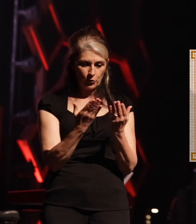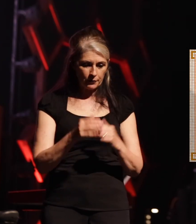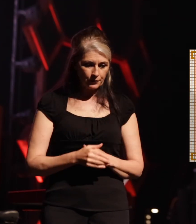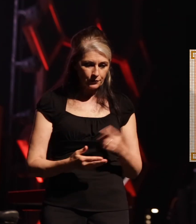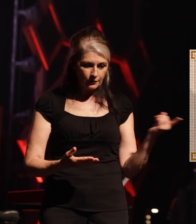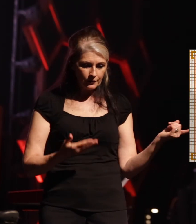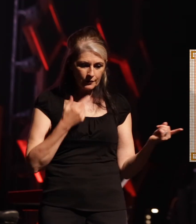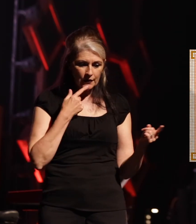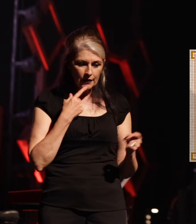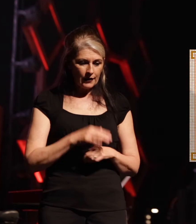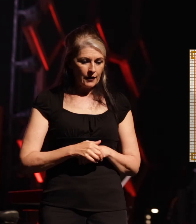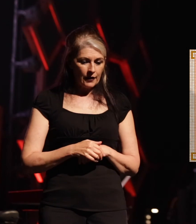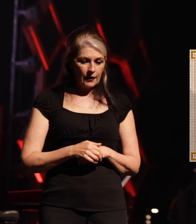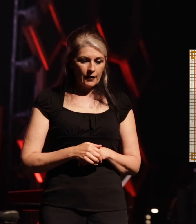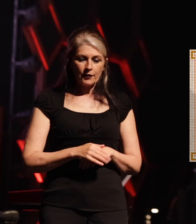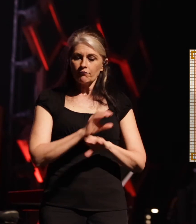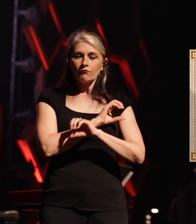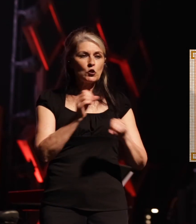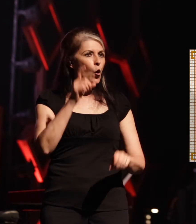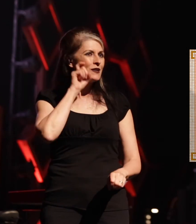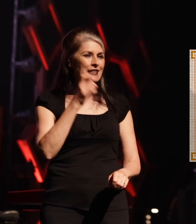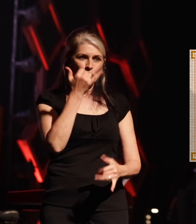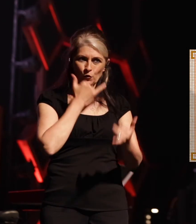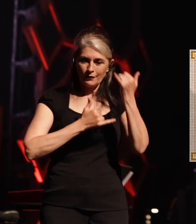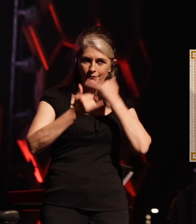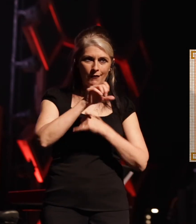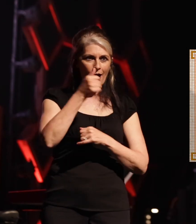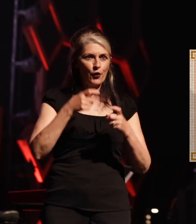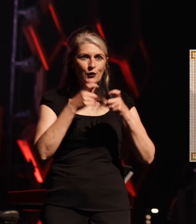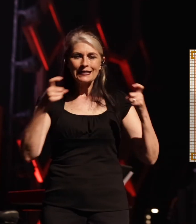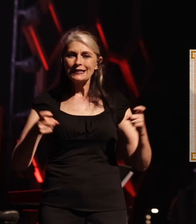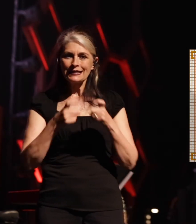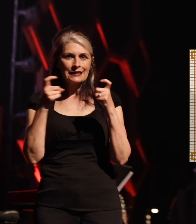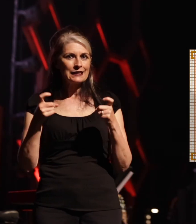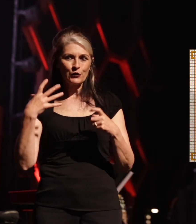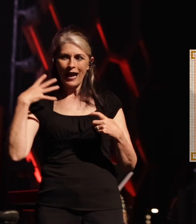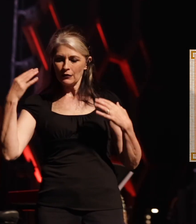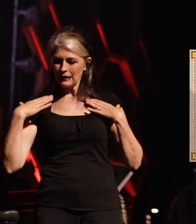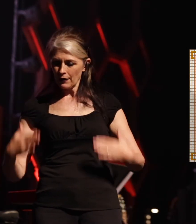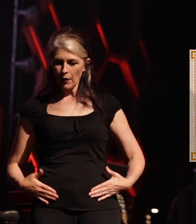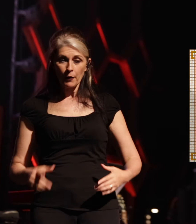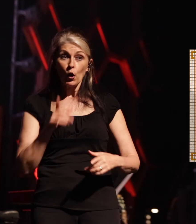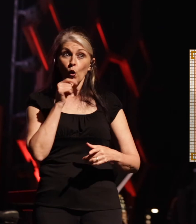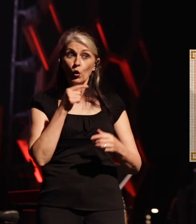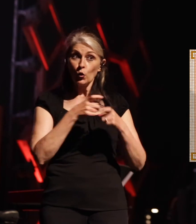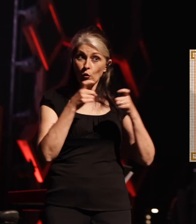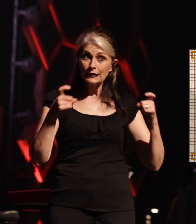All other sins a person commits are outside the body, but whoever sins sexually sins against their own